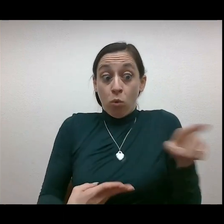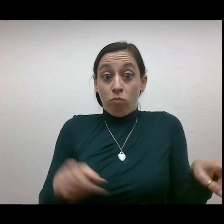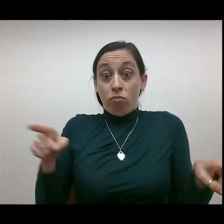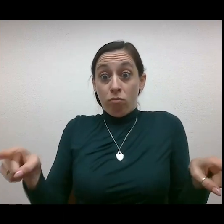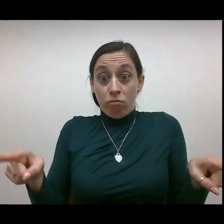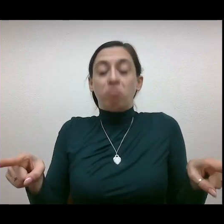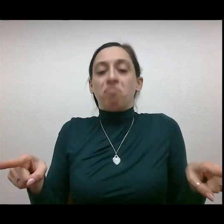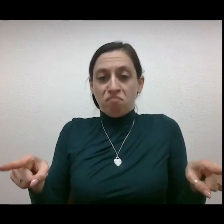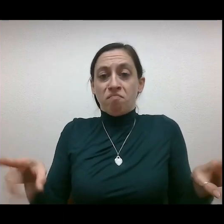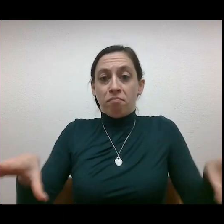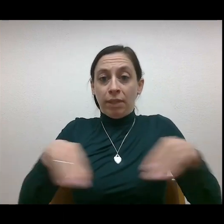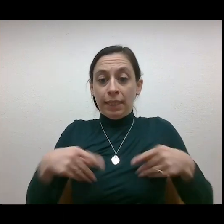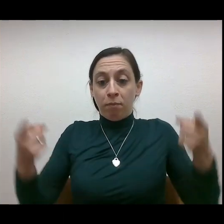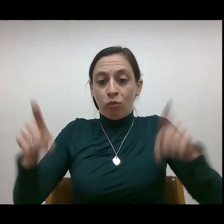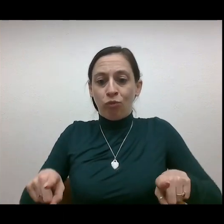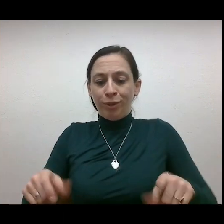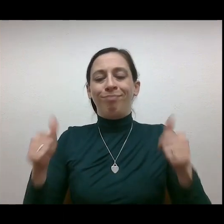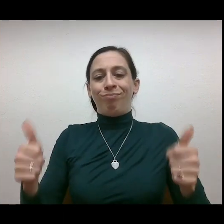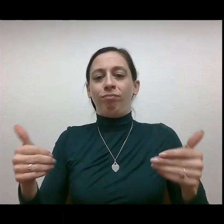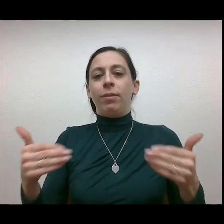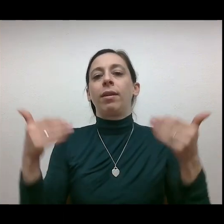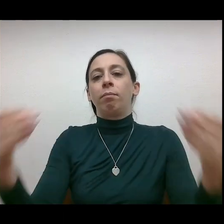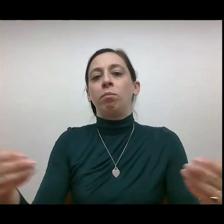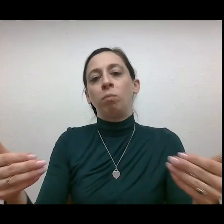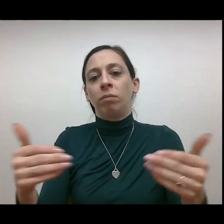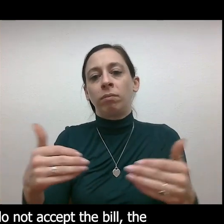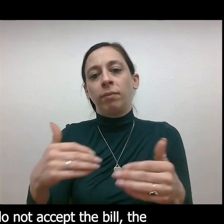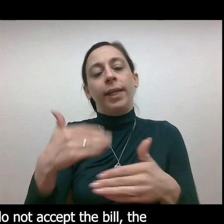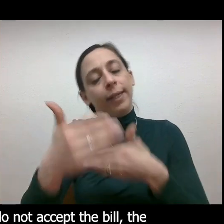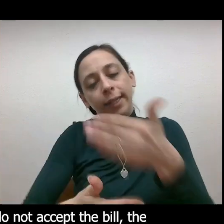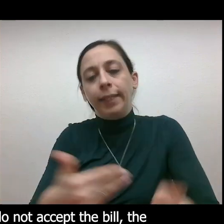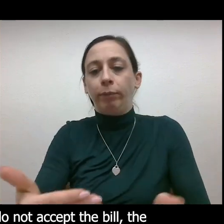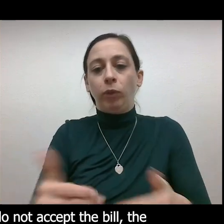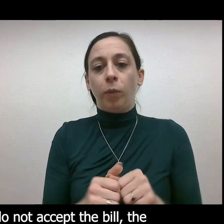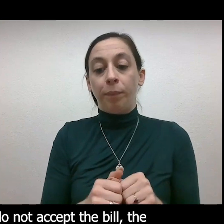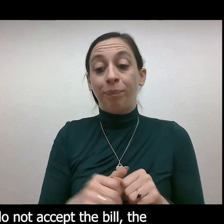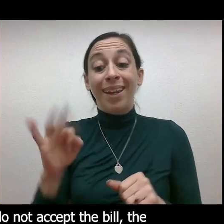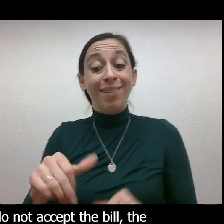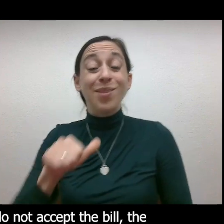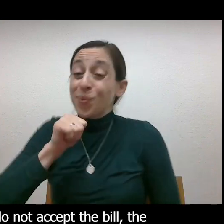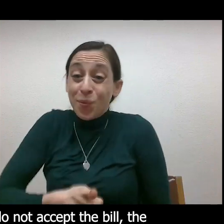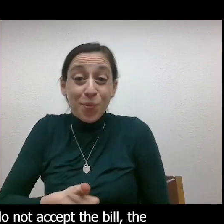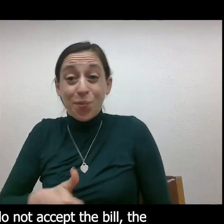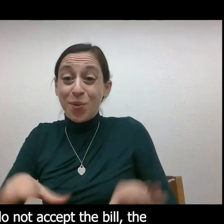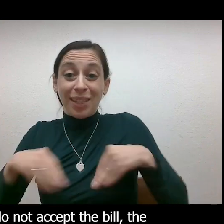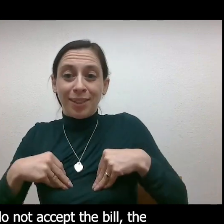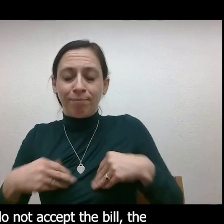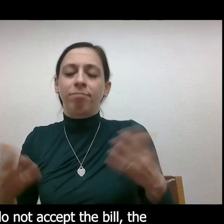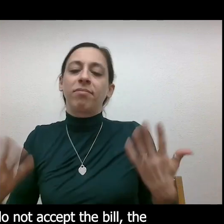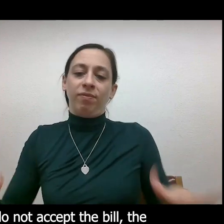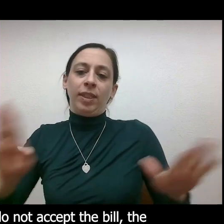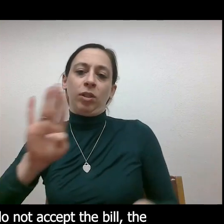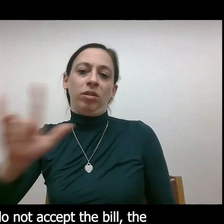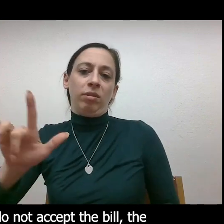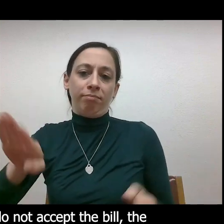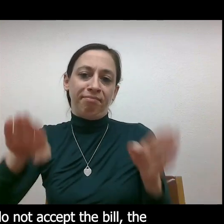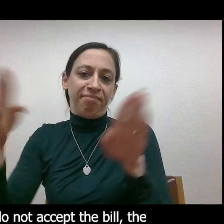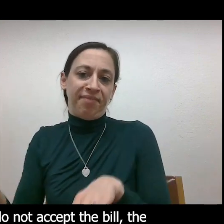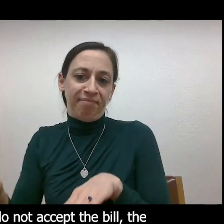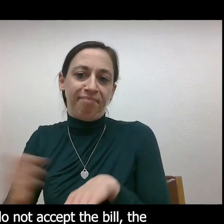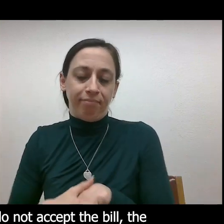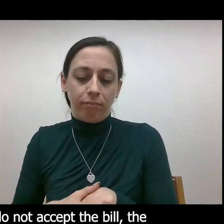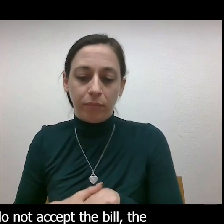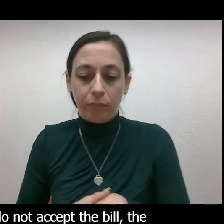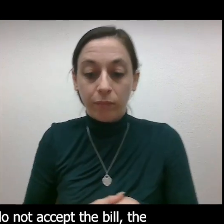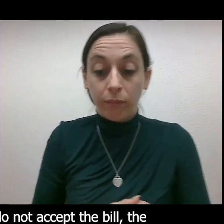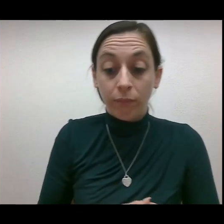If both the Senate and the House accept it, the bill moves on. If the Senate and House, one of them or both of them, do not